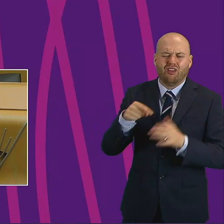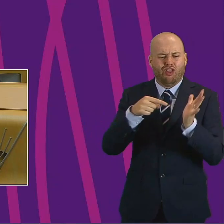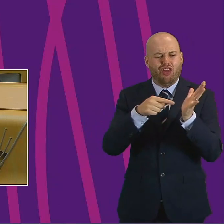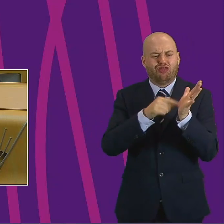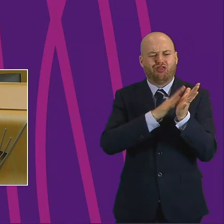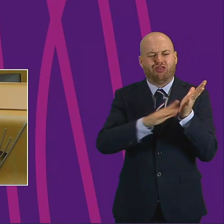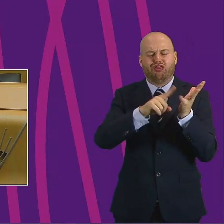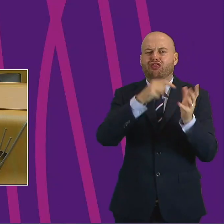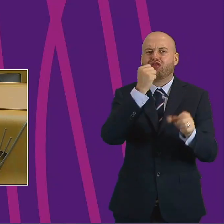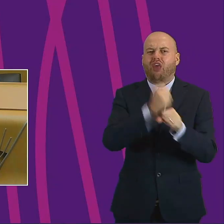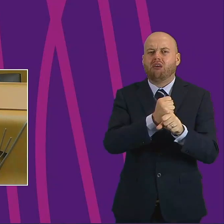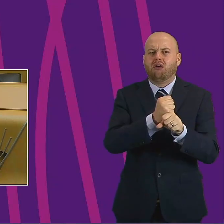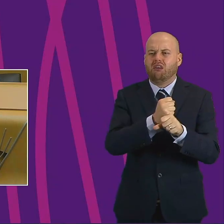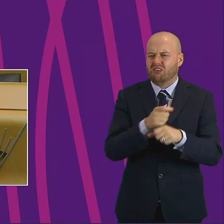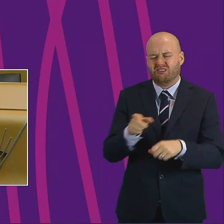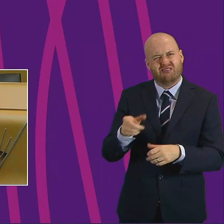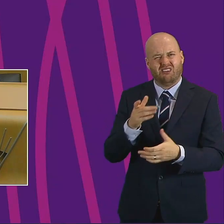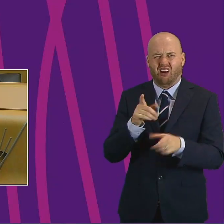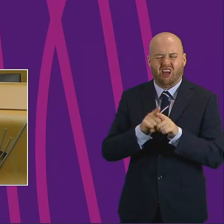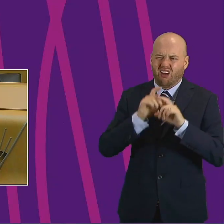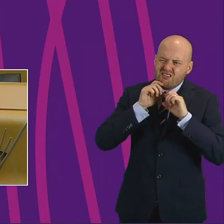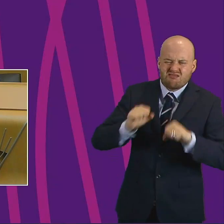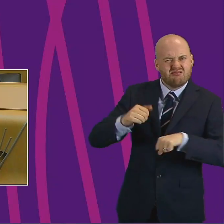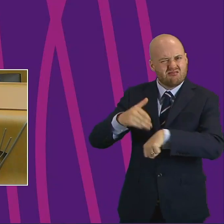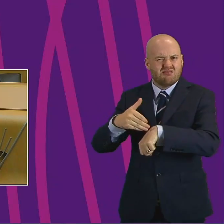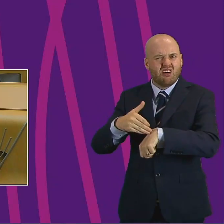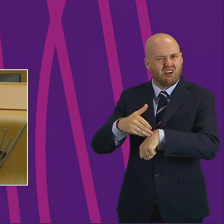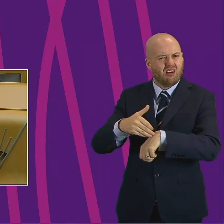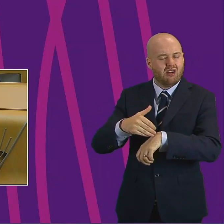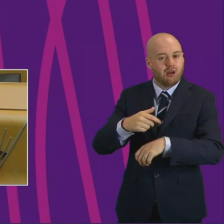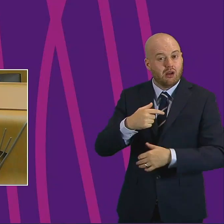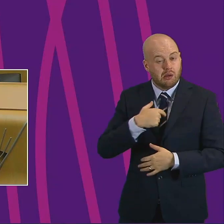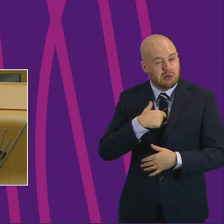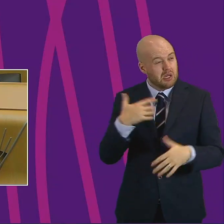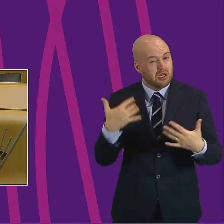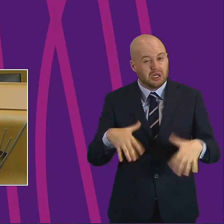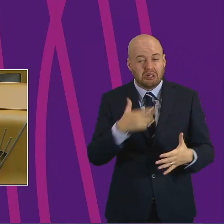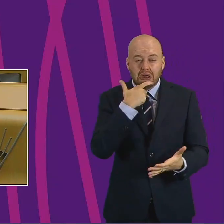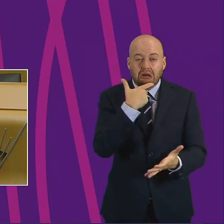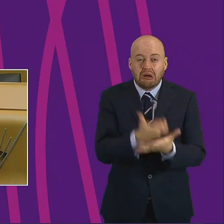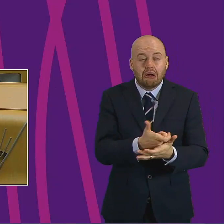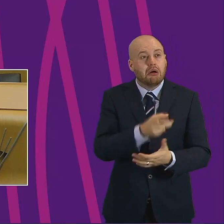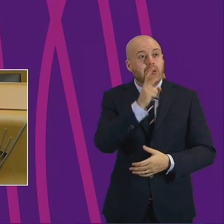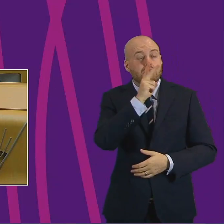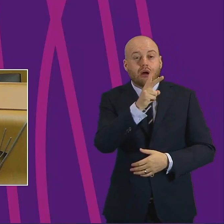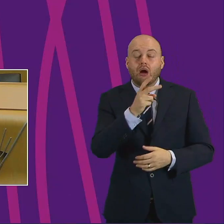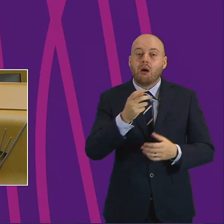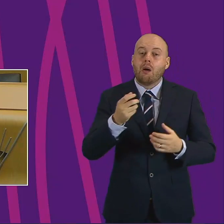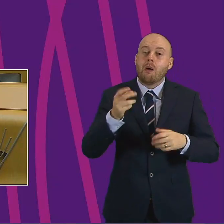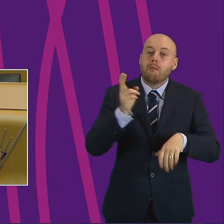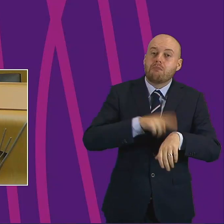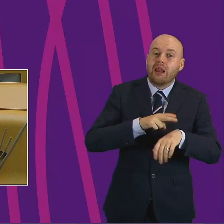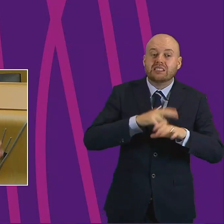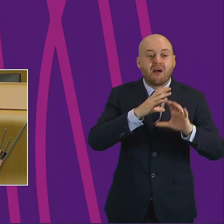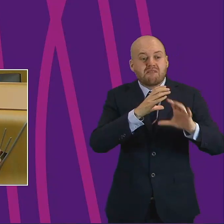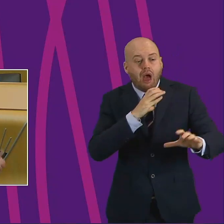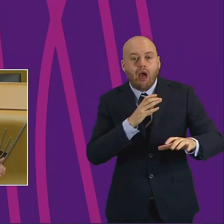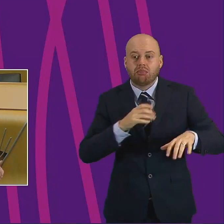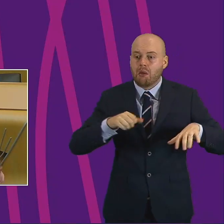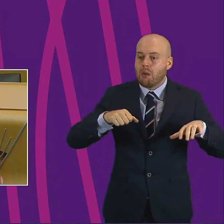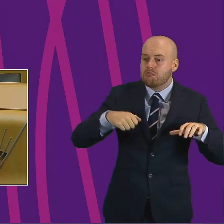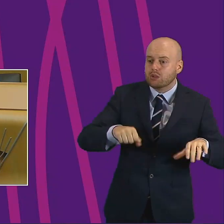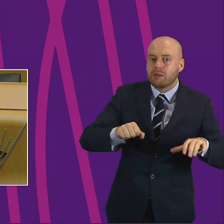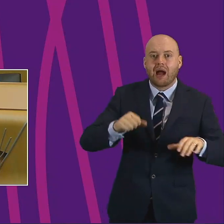mounted police, police motorbikes, police vans, police, and yet the whole of the square was closed down to ordinary